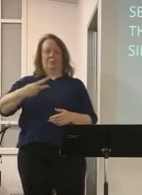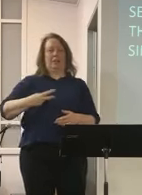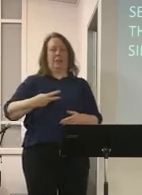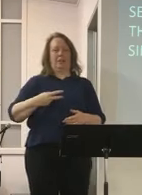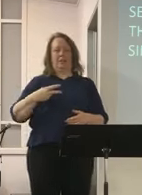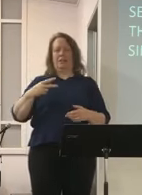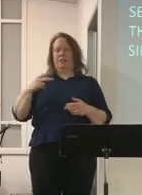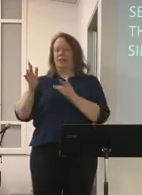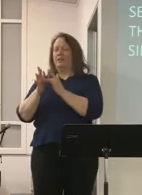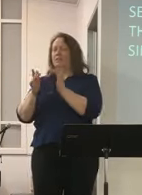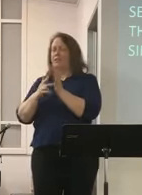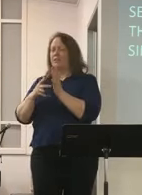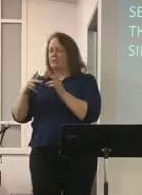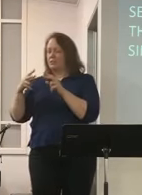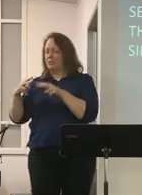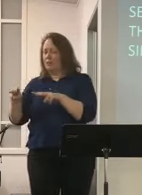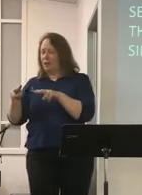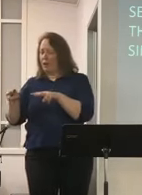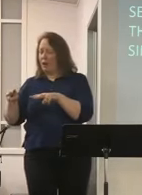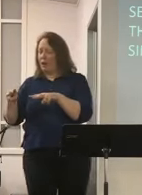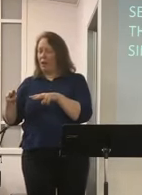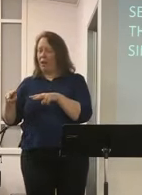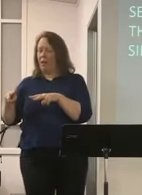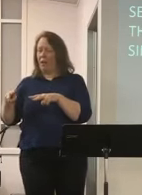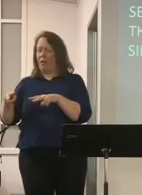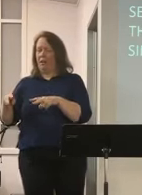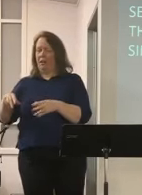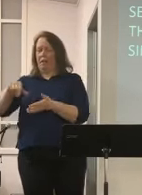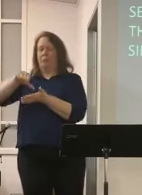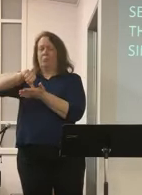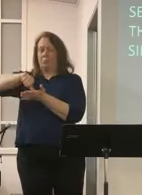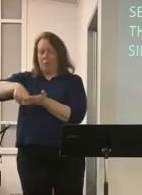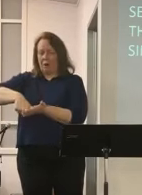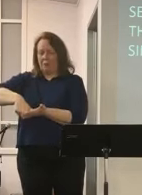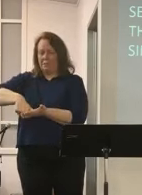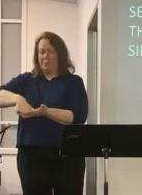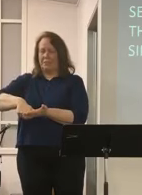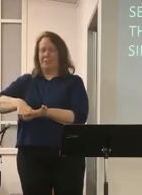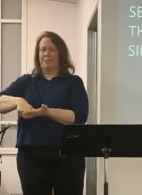Jesus is looking at the guy, and he is